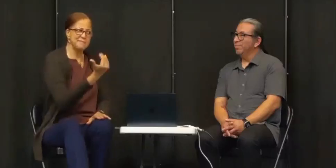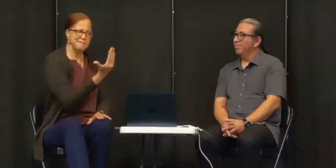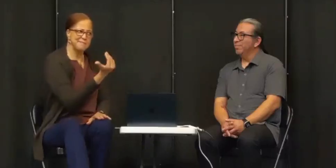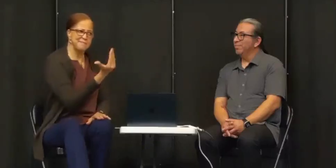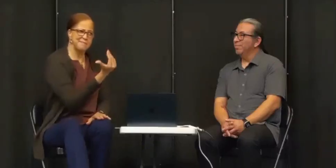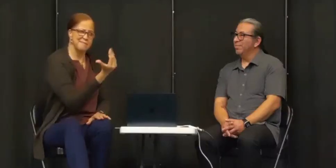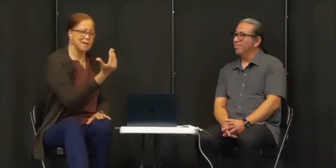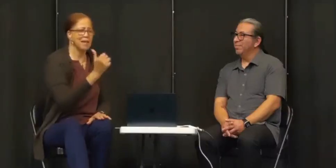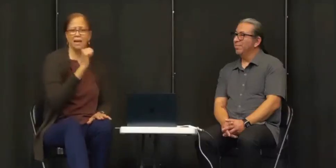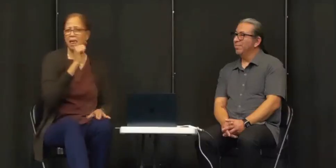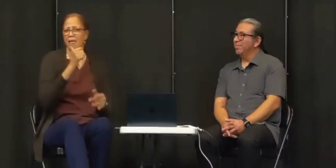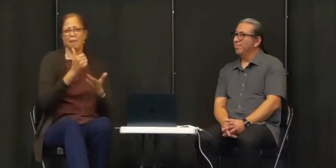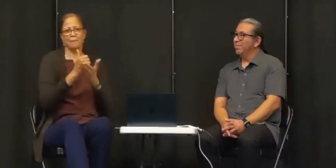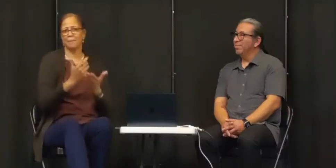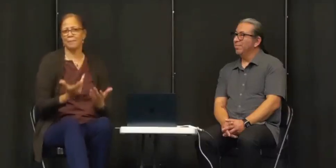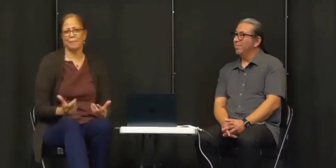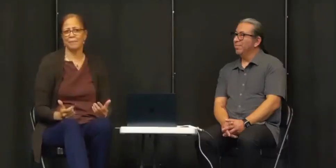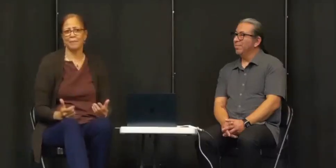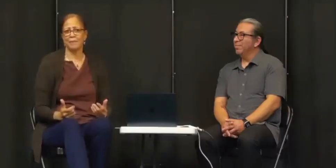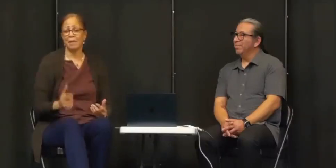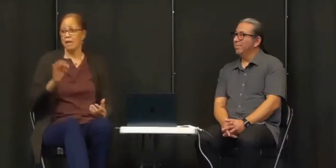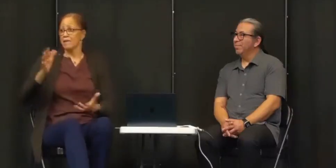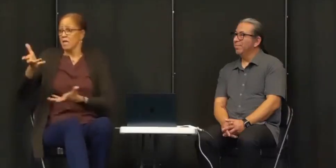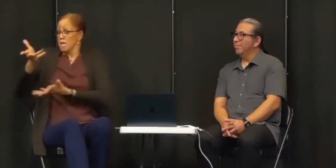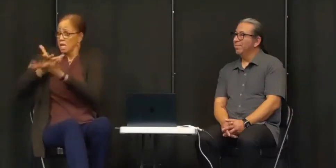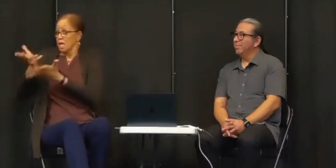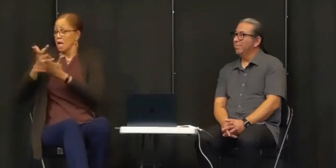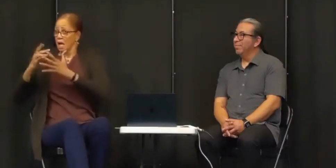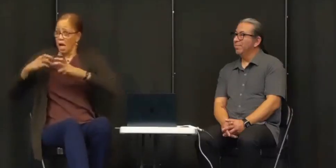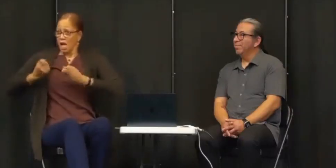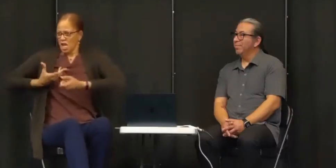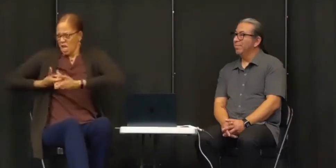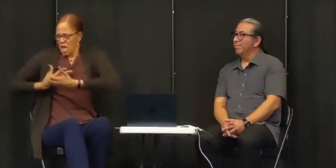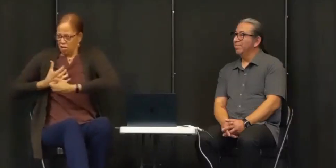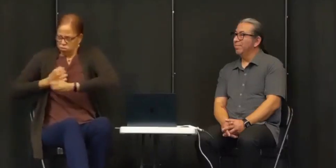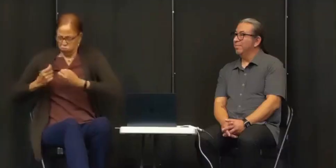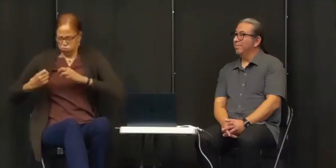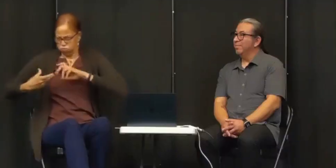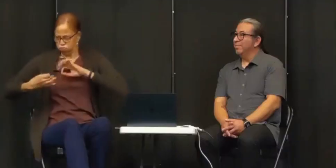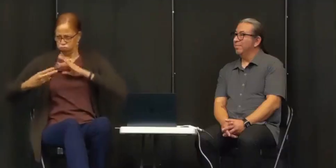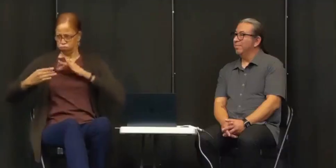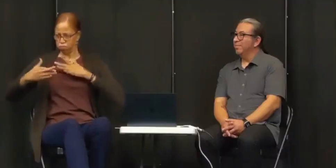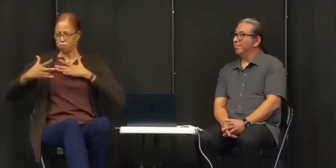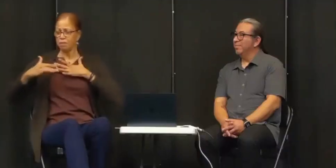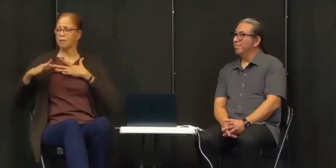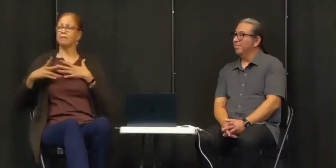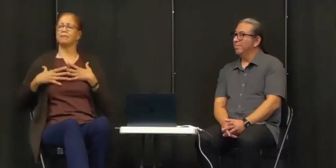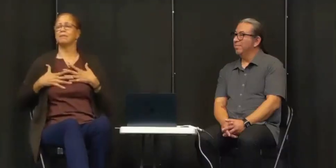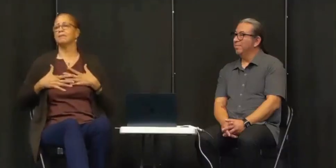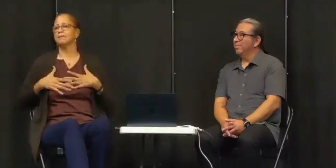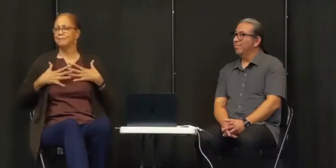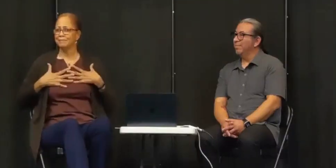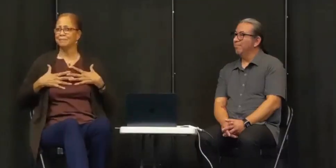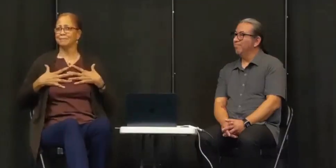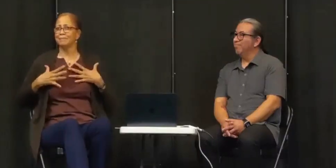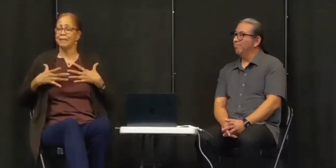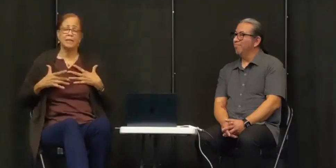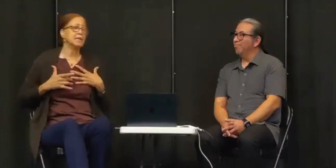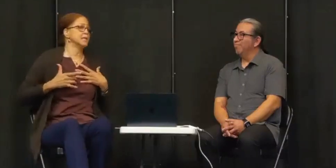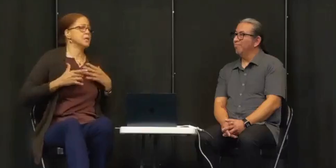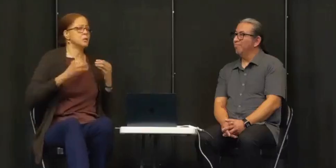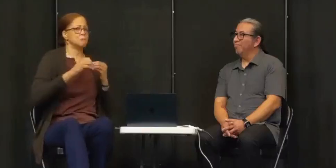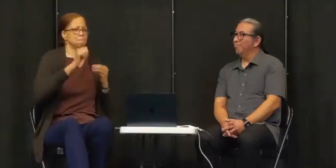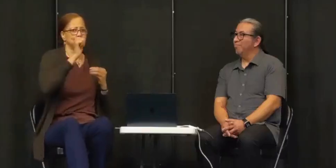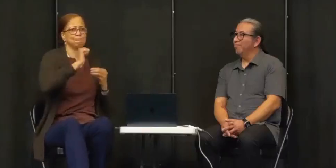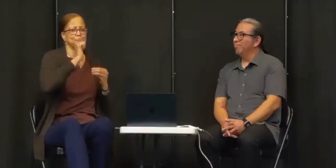maybe you've kind of distanced yourself from the deaf community, and so you need everything to come from your family. That's not